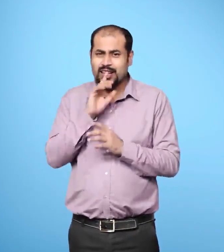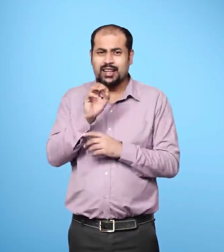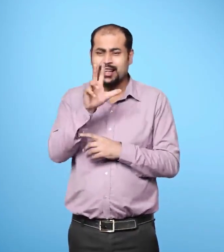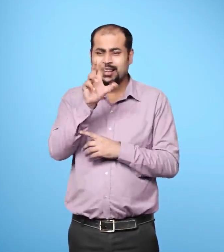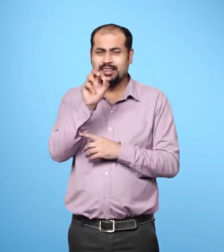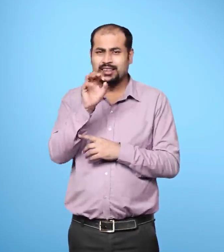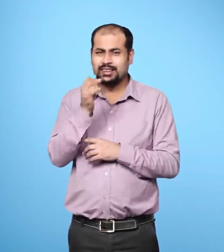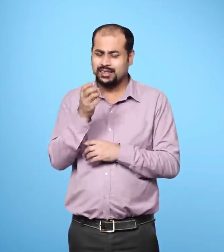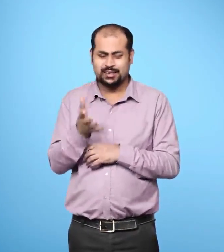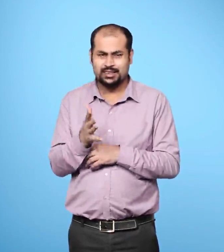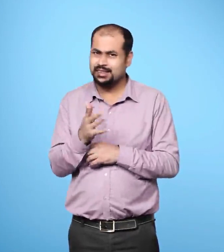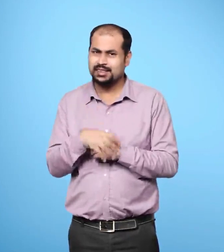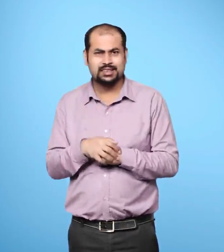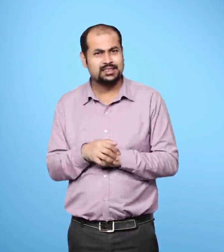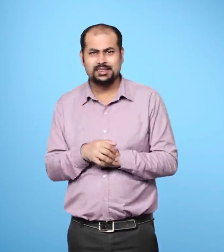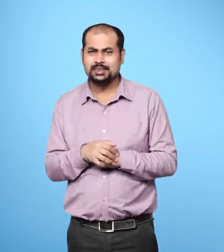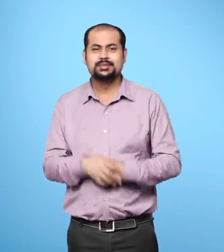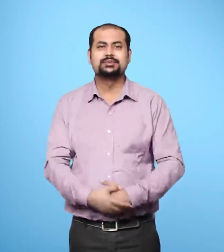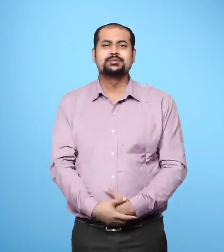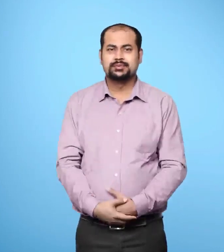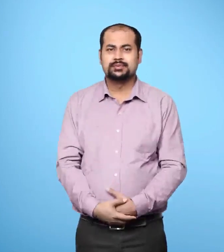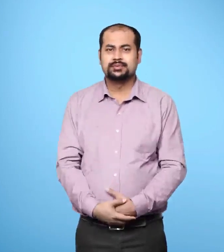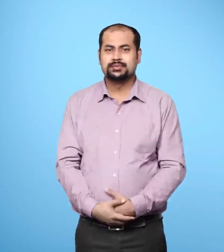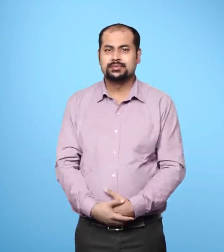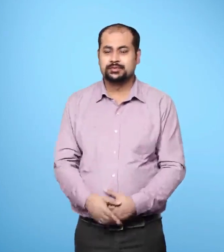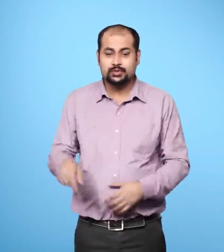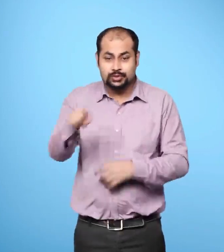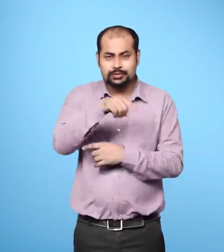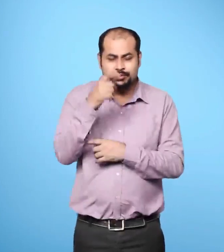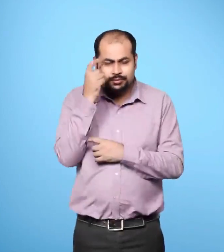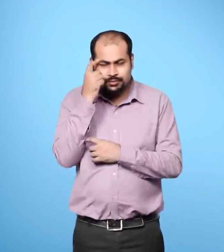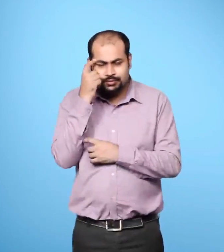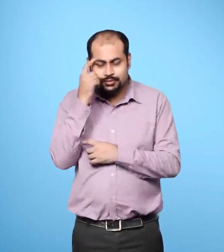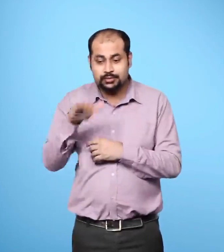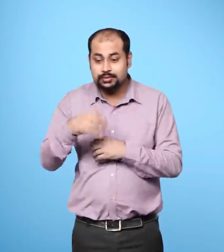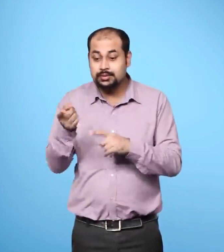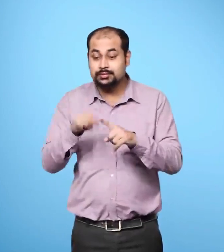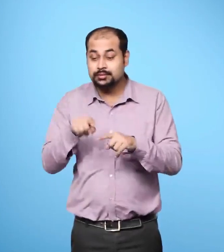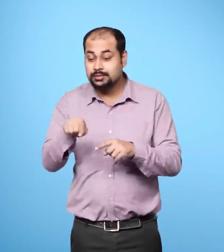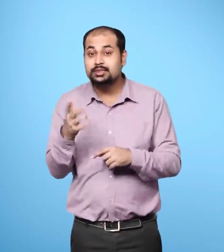"These are not 80 coins." Can you guess what happened next?